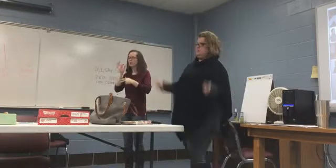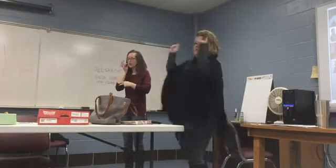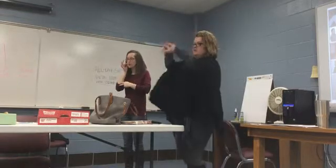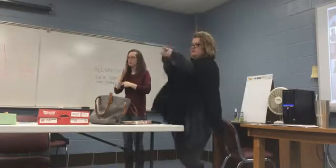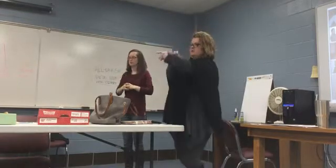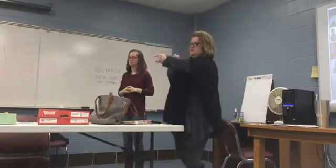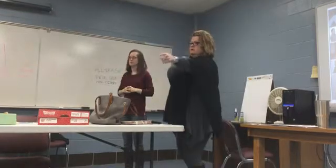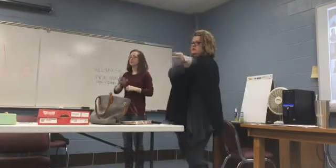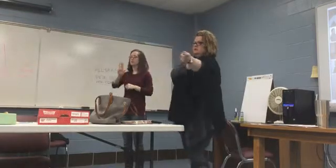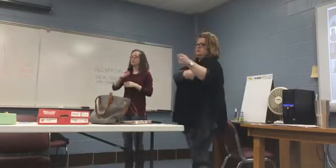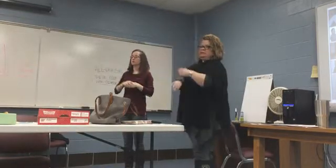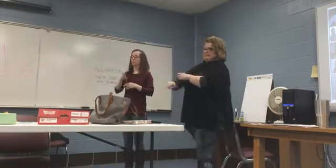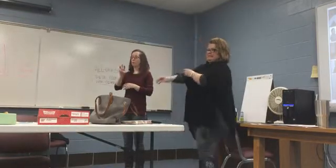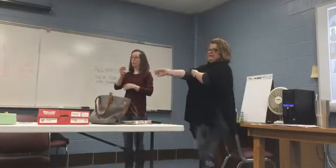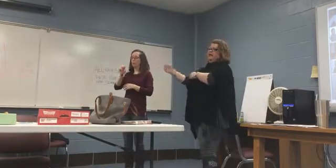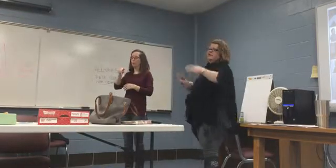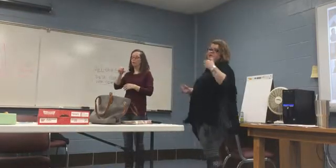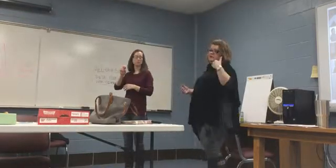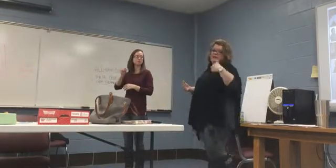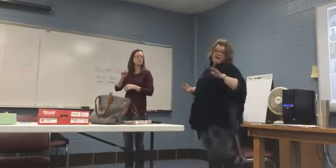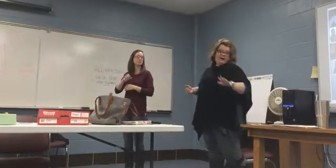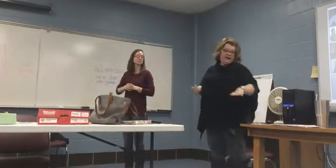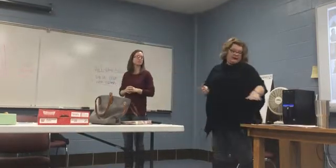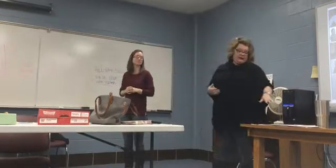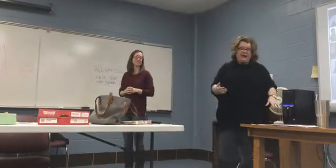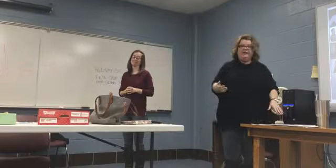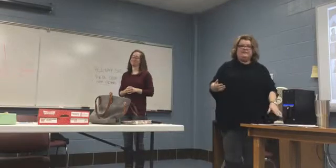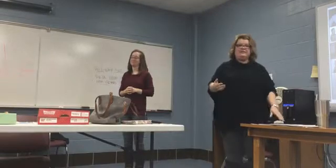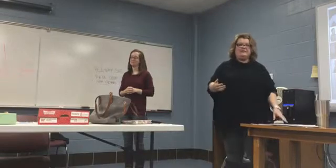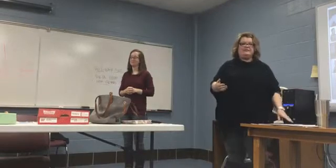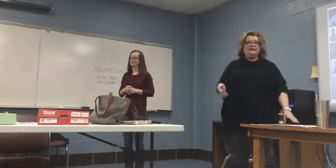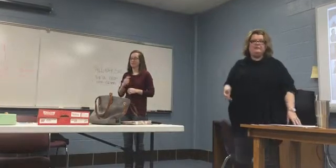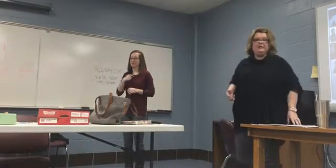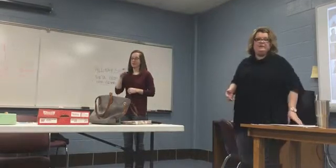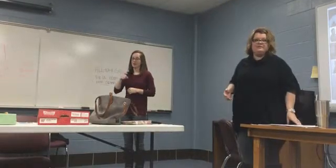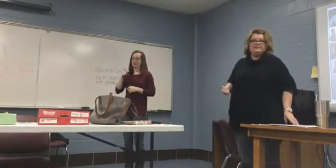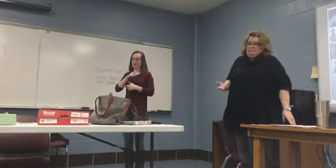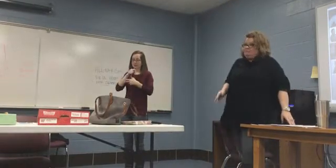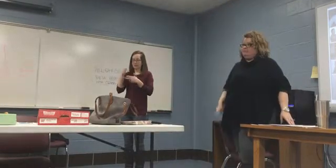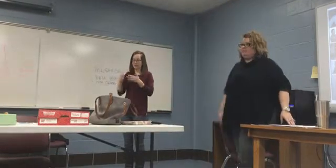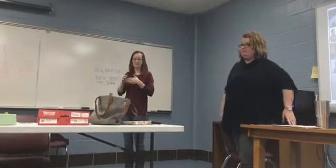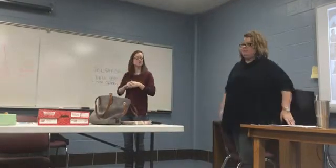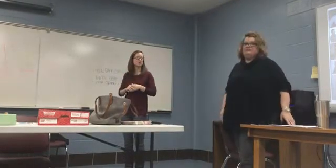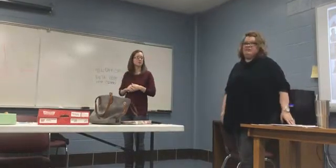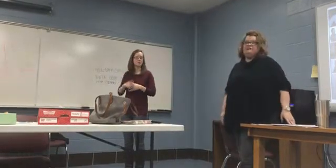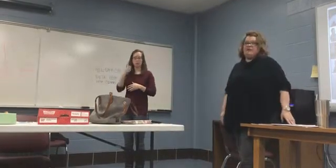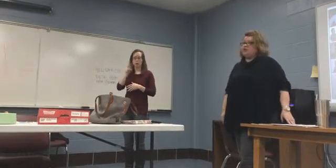What's yours? Weapons. And I have to list every time for weapons because Yeah. it's a very broad